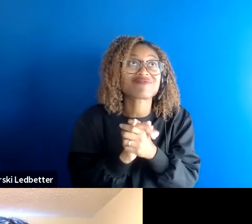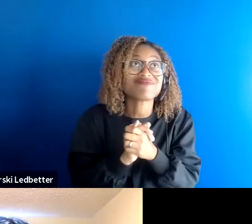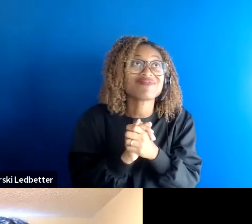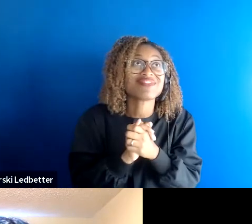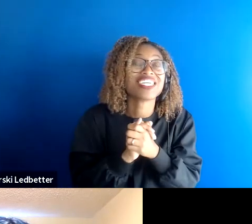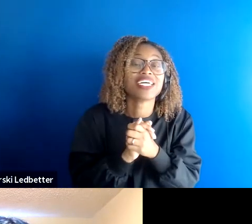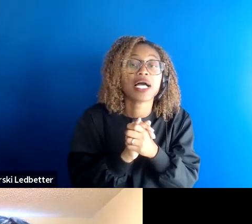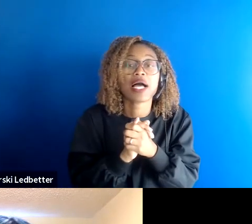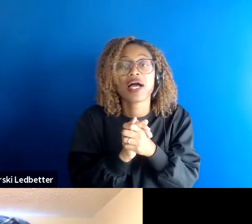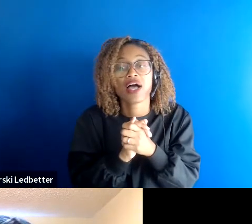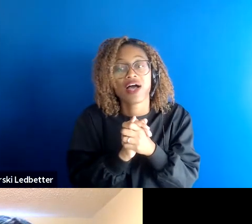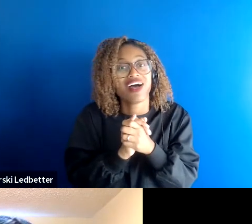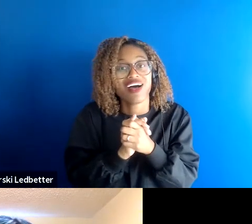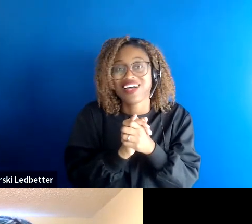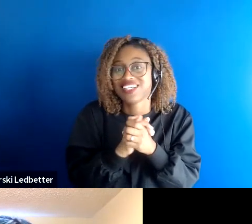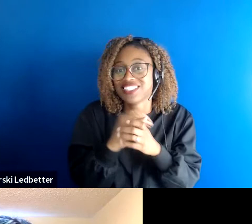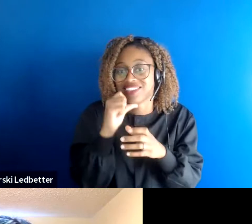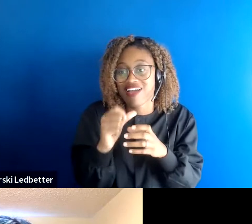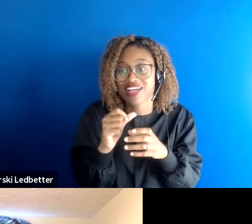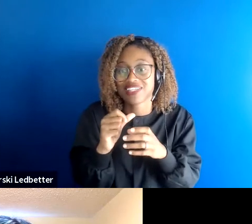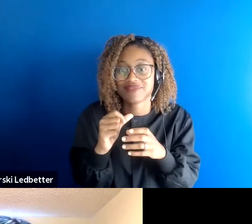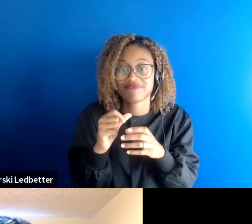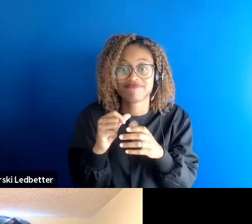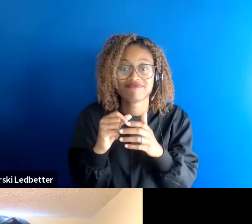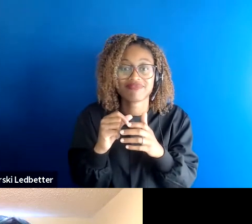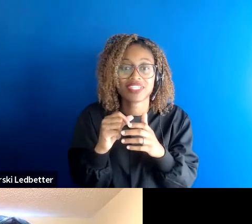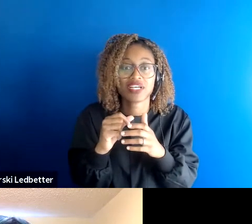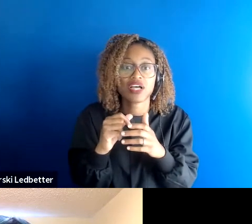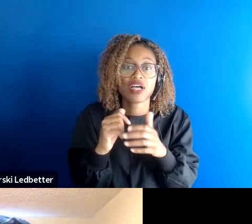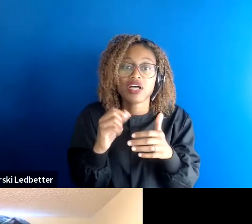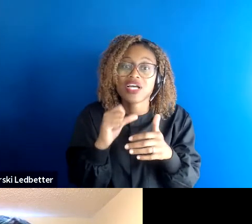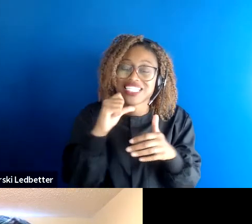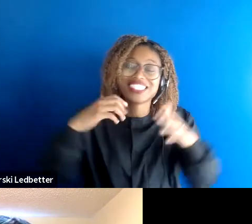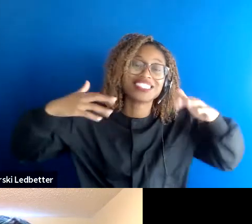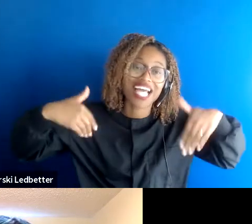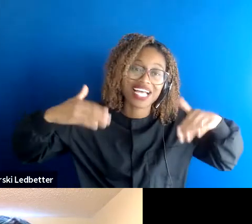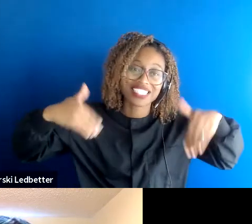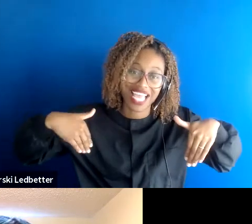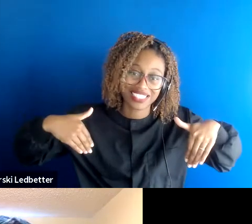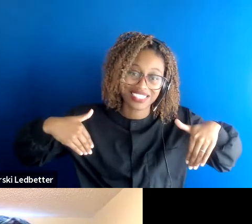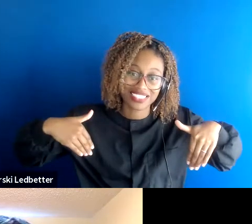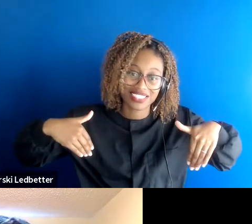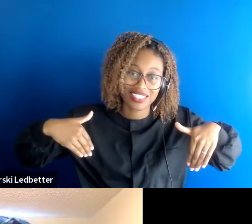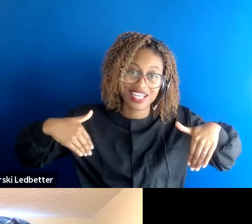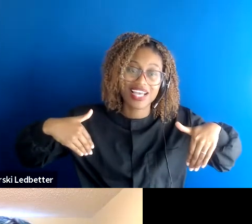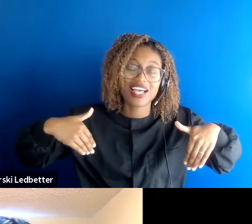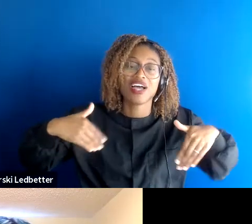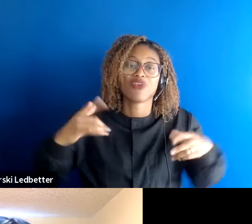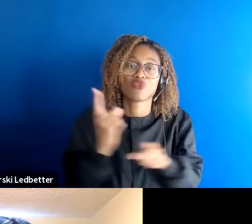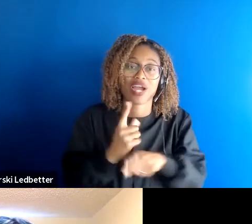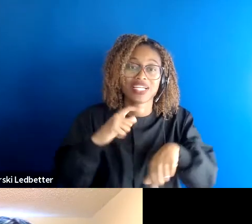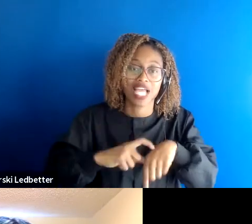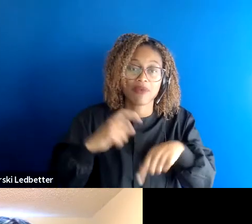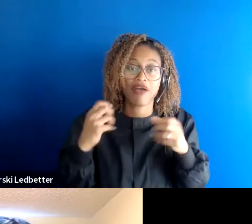as there isn't really a lot of, we're not yet in a space to have a lot of solutions for what